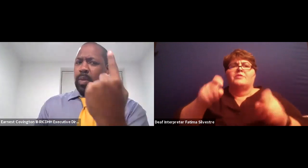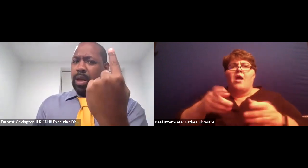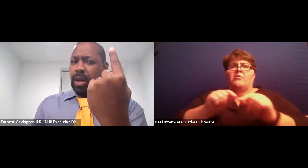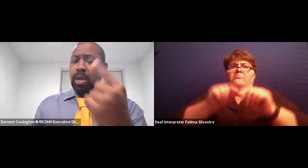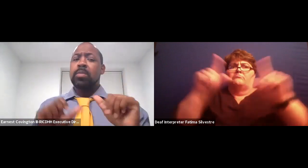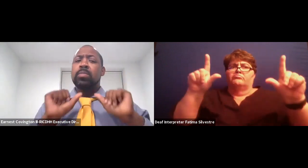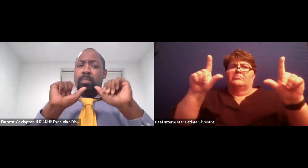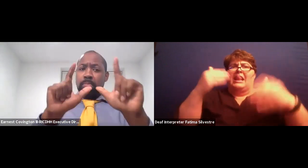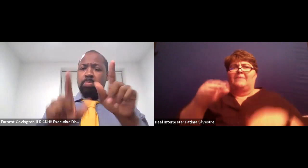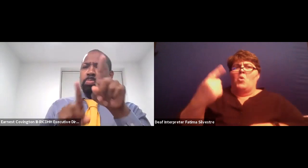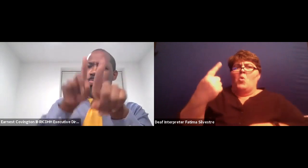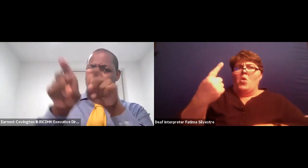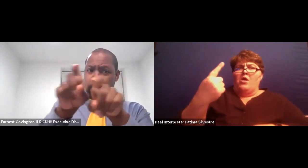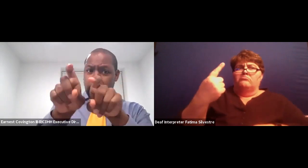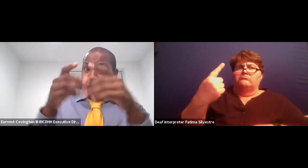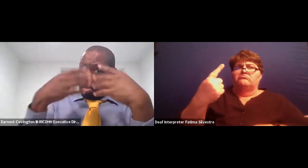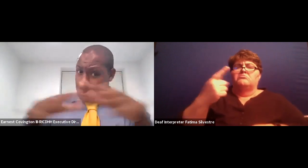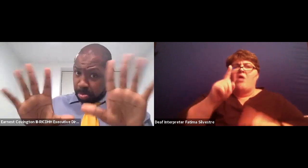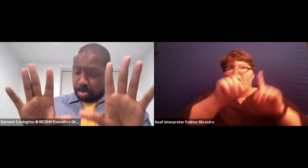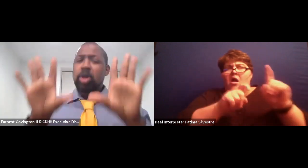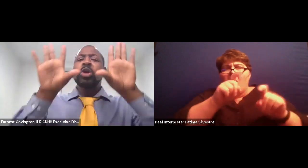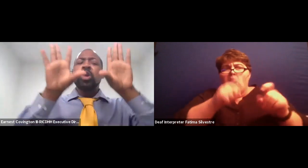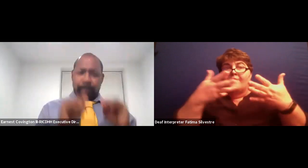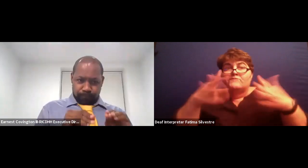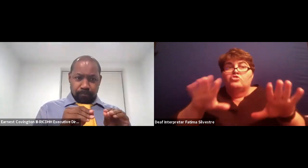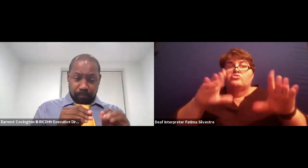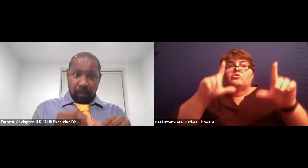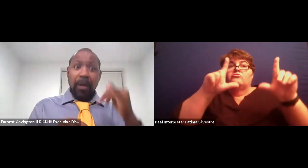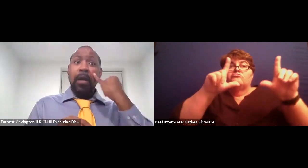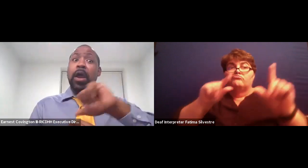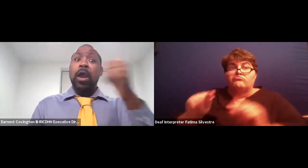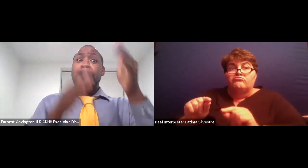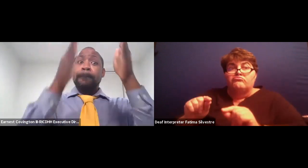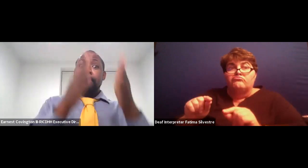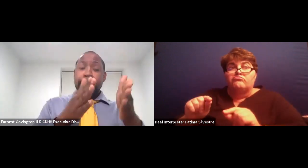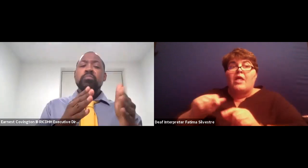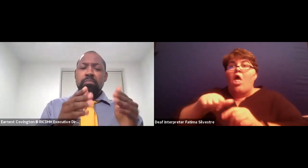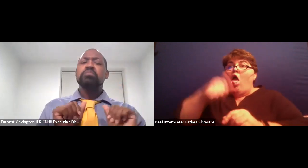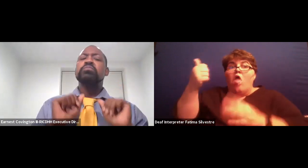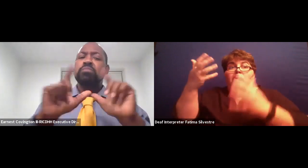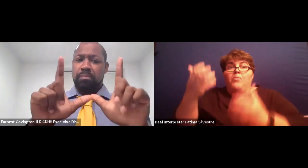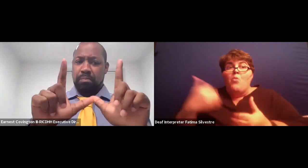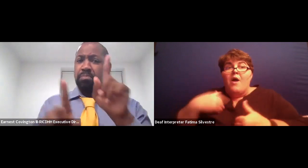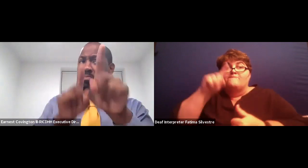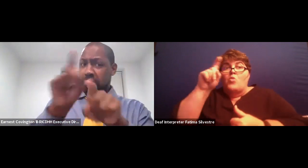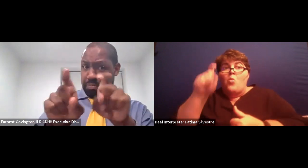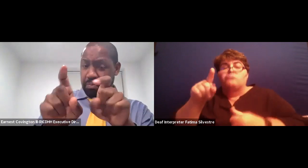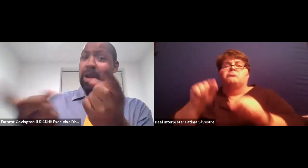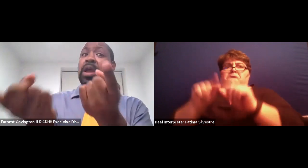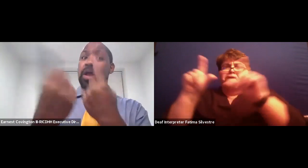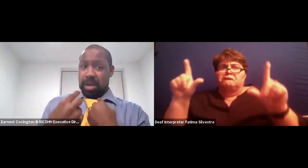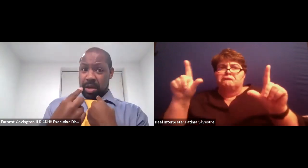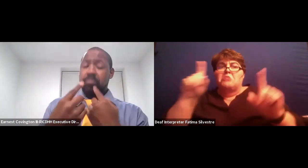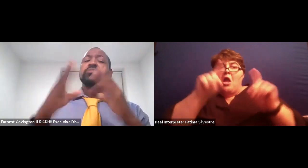And then, like I said, anyone who wants to ask a question, just go ahead and open your screen. And then the person being asked